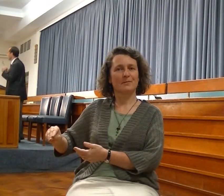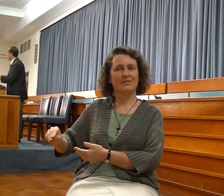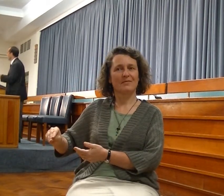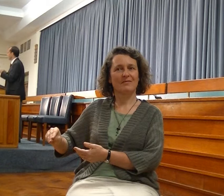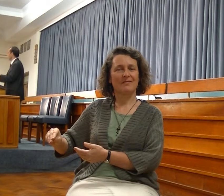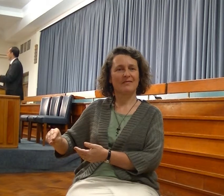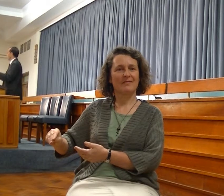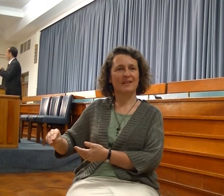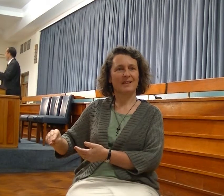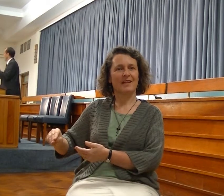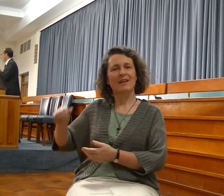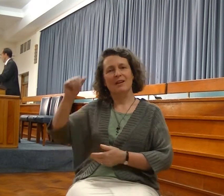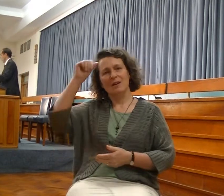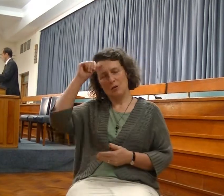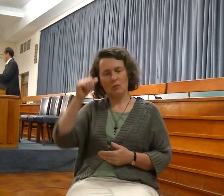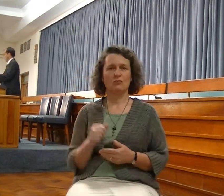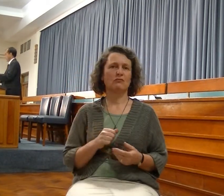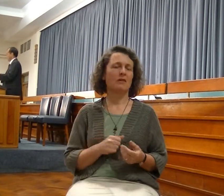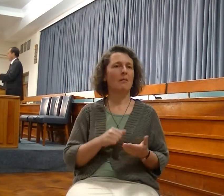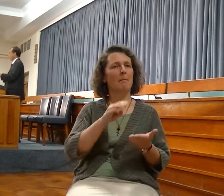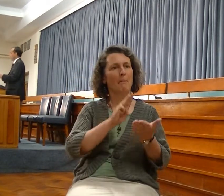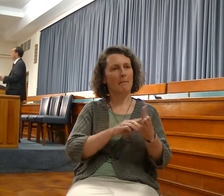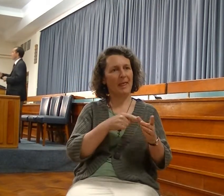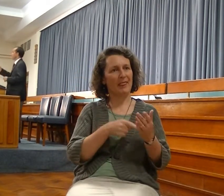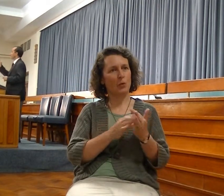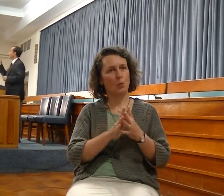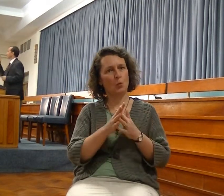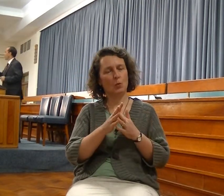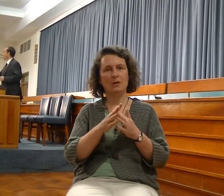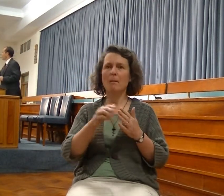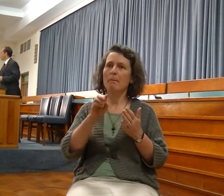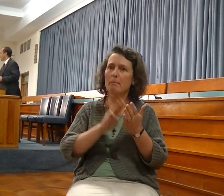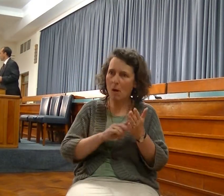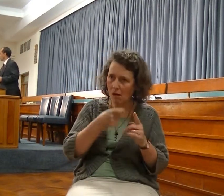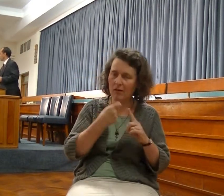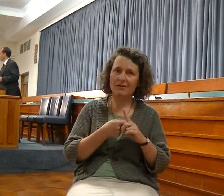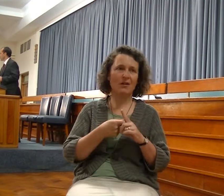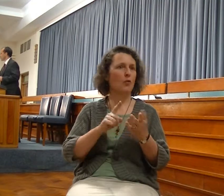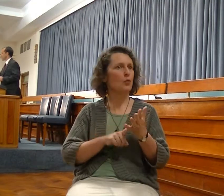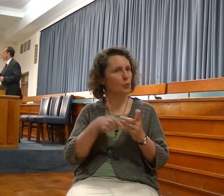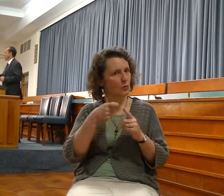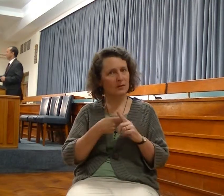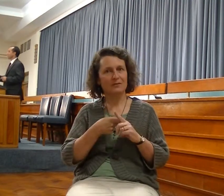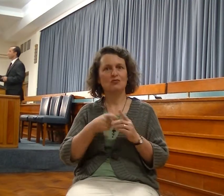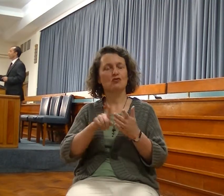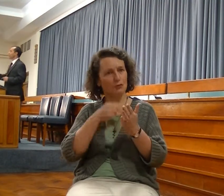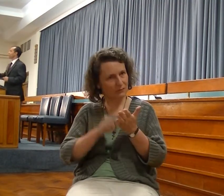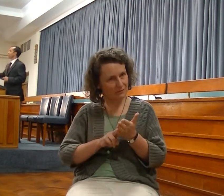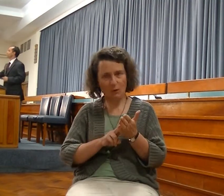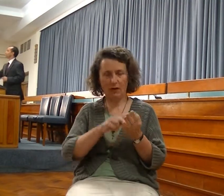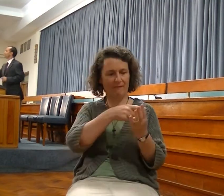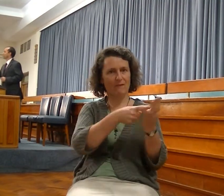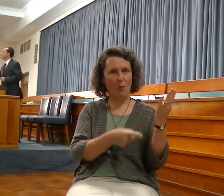mentioned 77 times in the four Gospels. And it is always said by the Lord Jesus